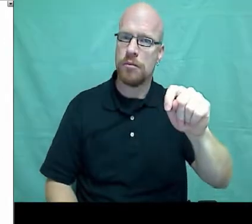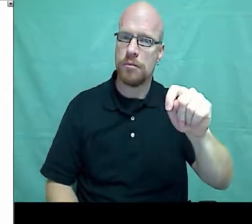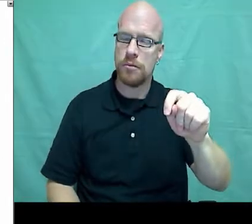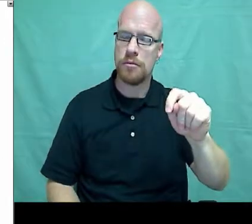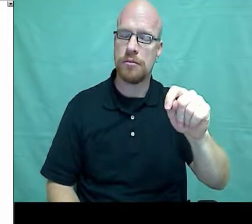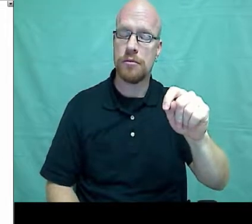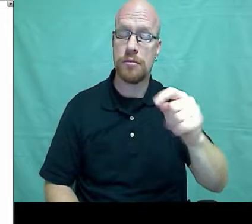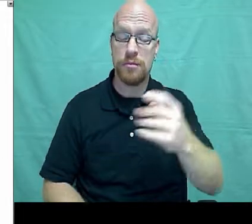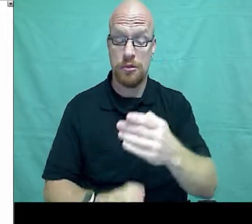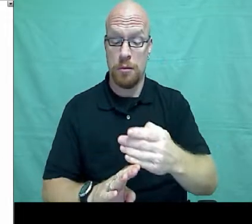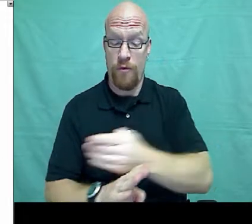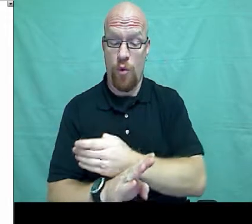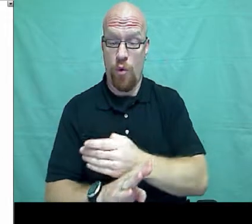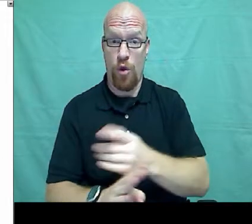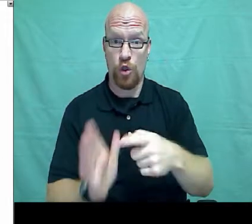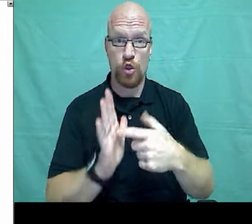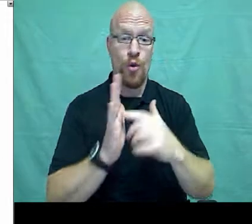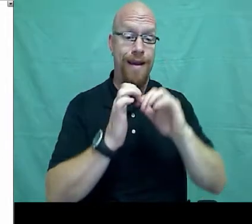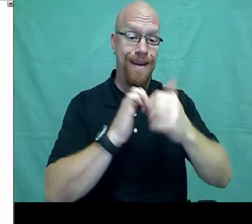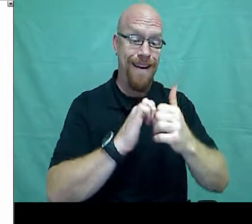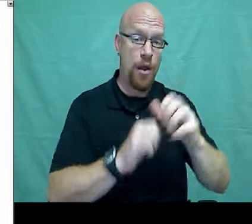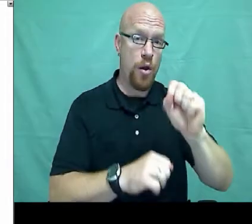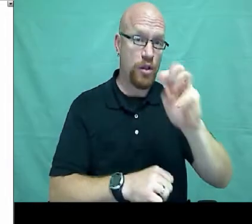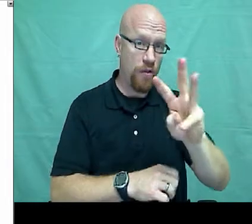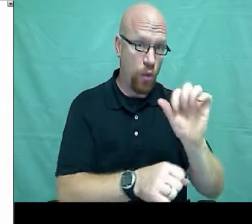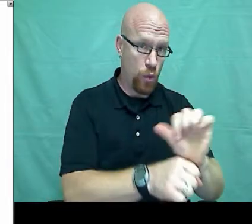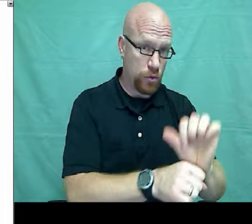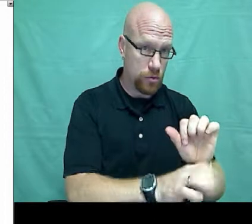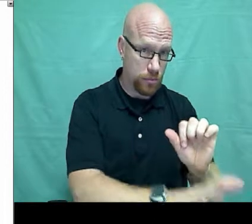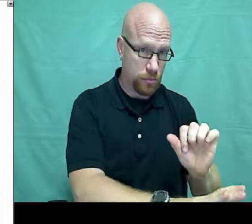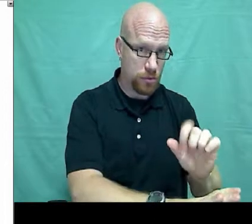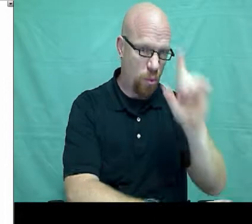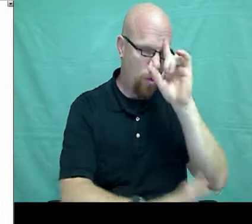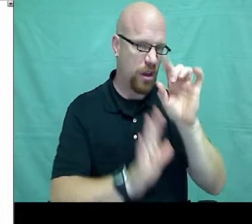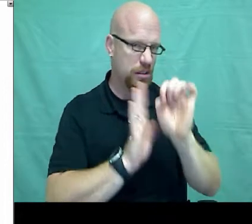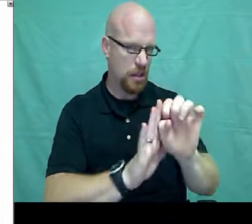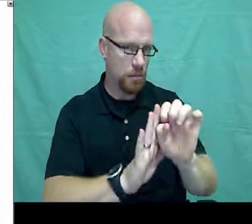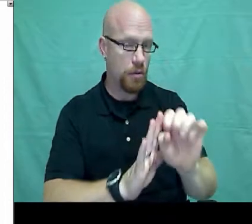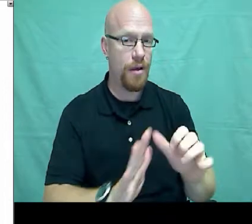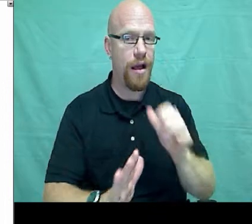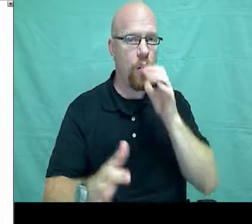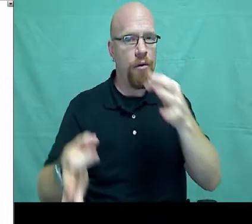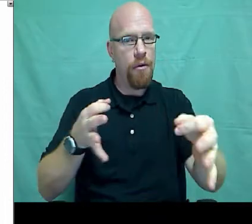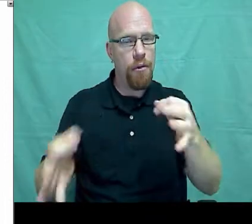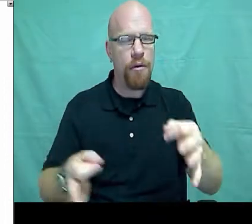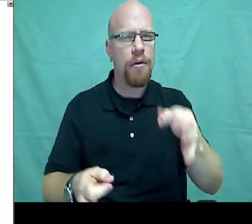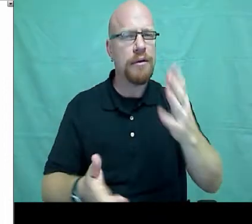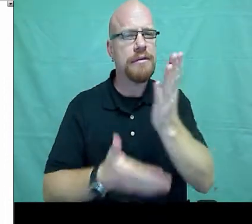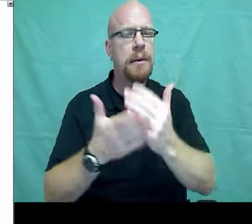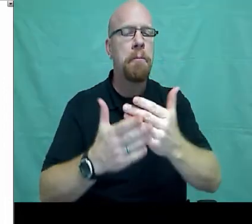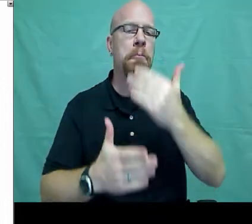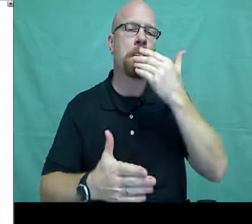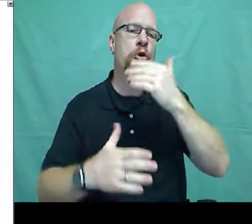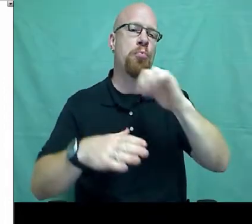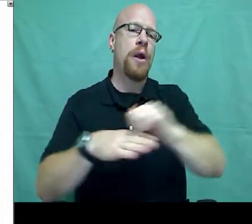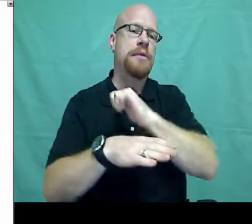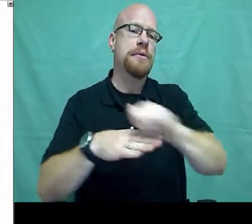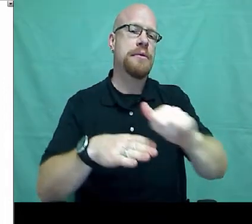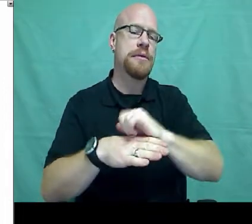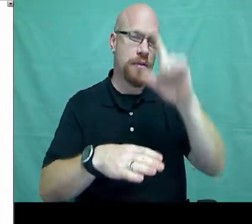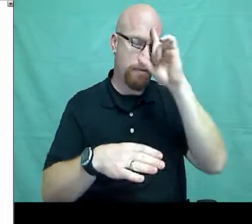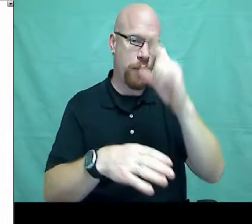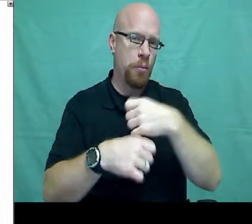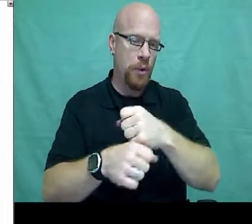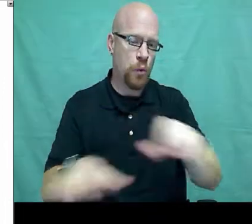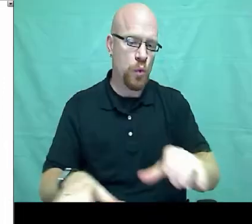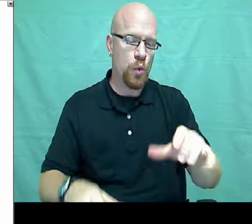your actual presentation. Now, before I talk about software, one example of software, I'm going to talk about some best practices